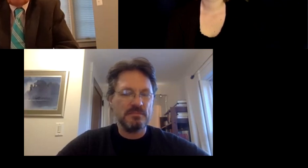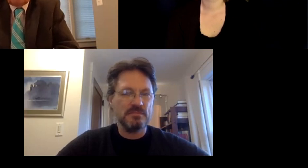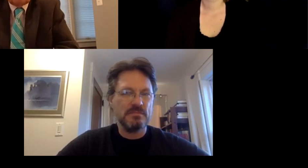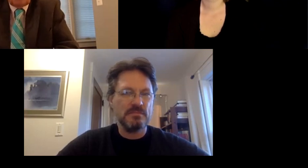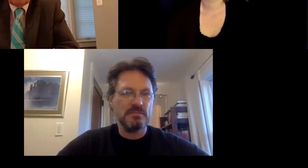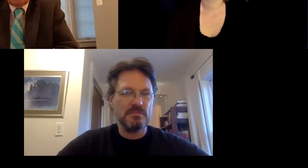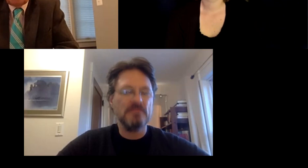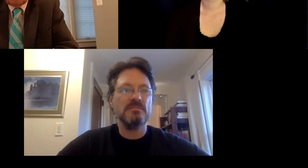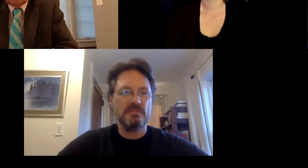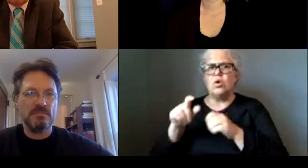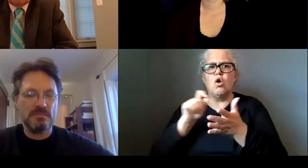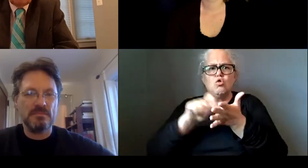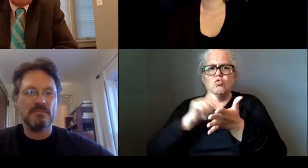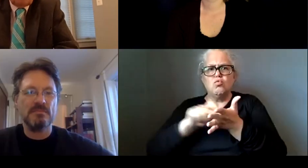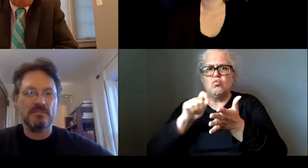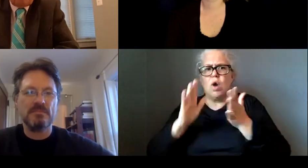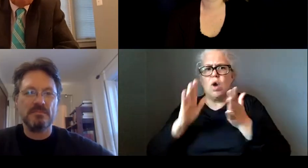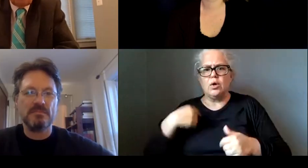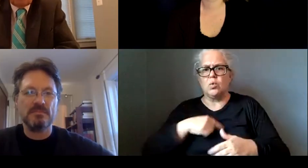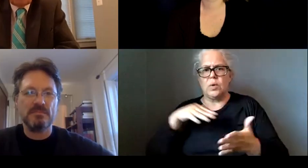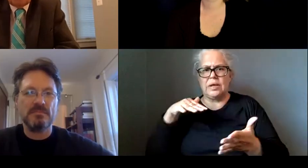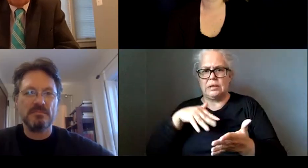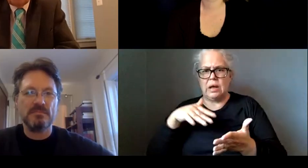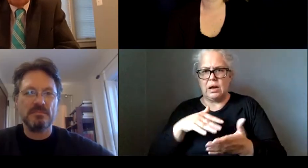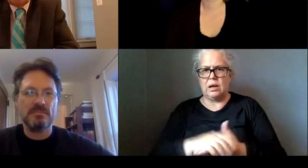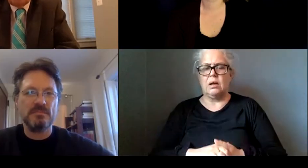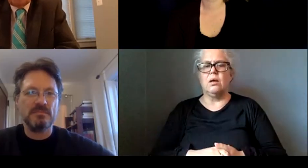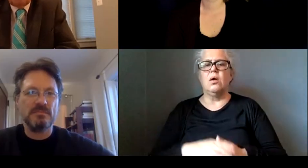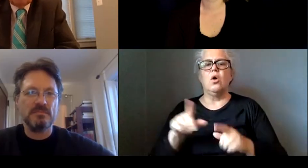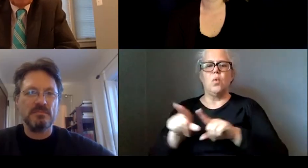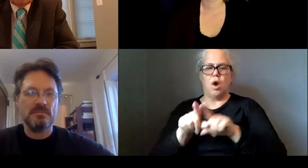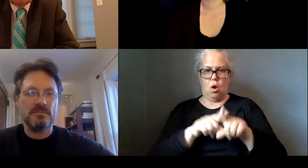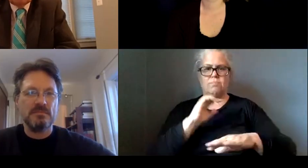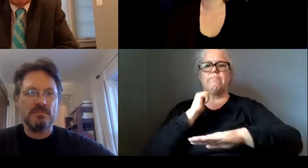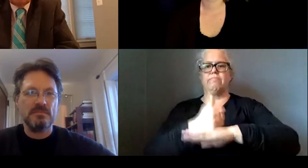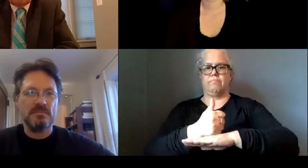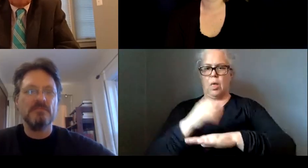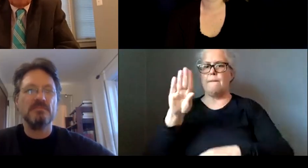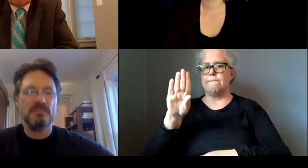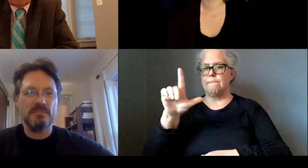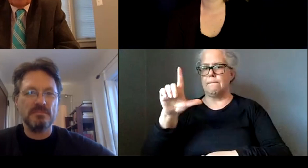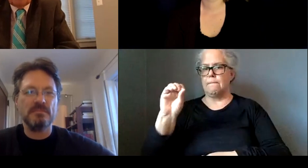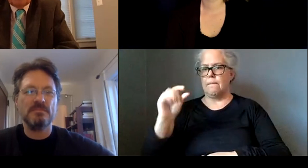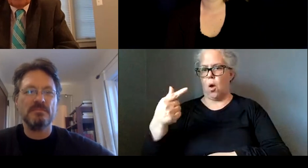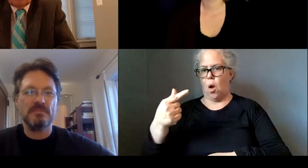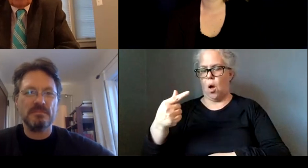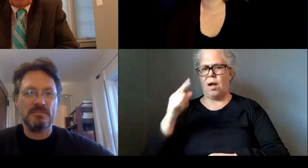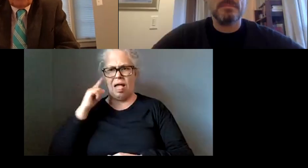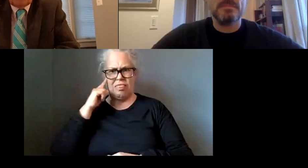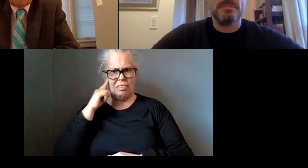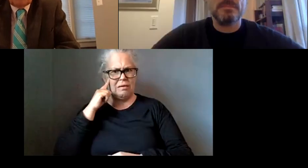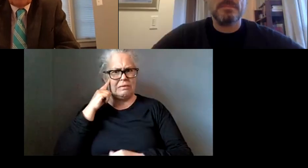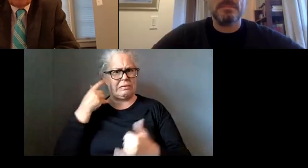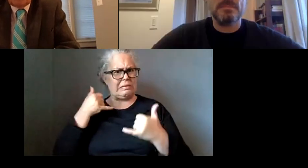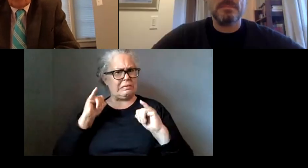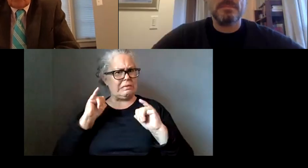about the authors we studied. We also instituted a blog, which I think is still